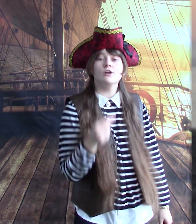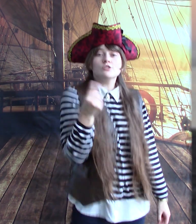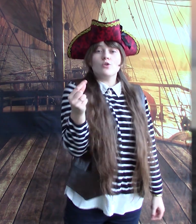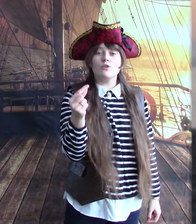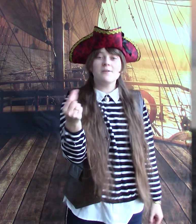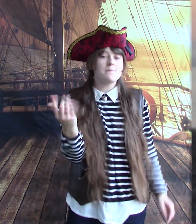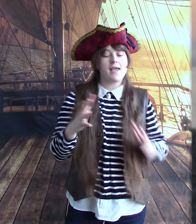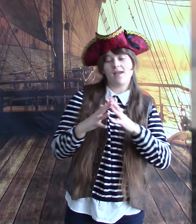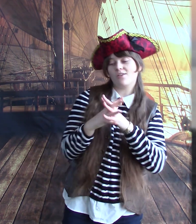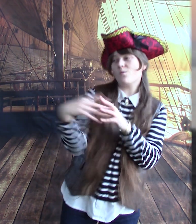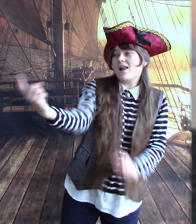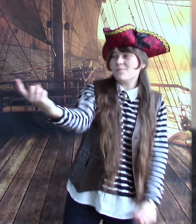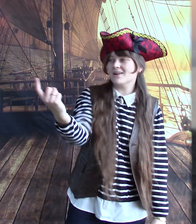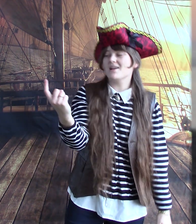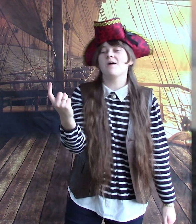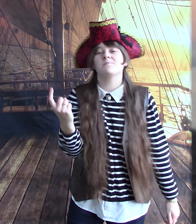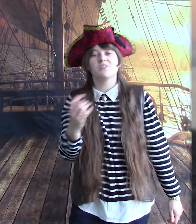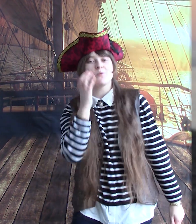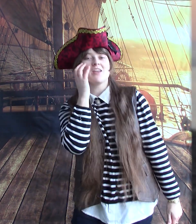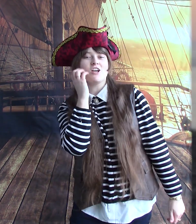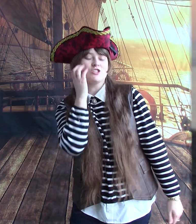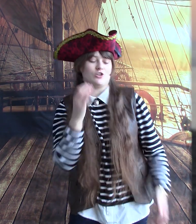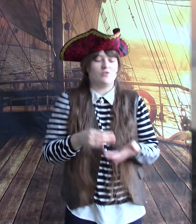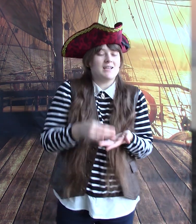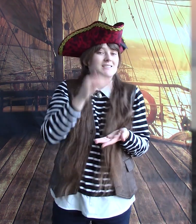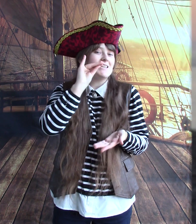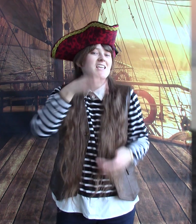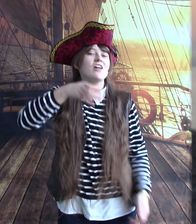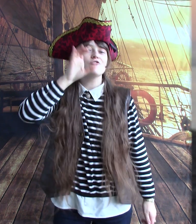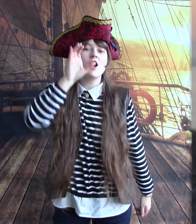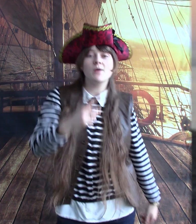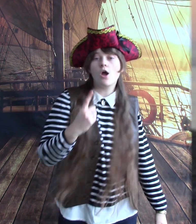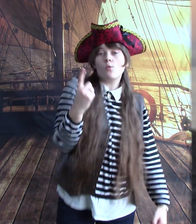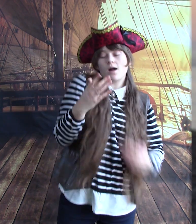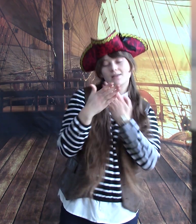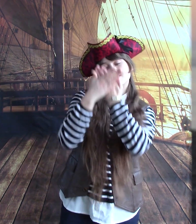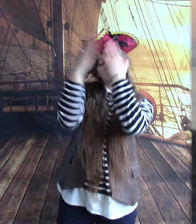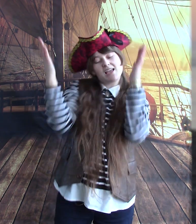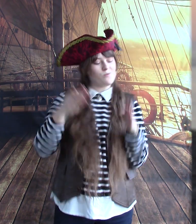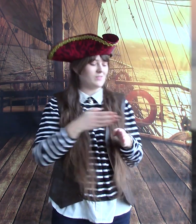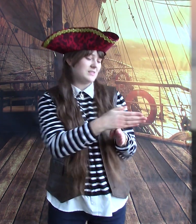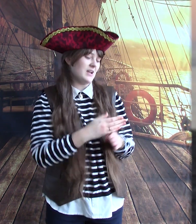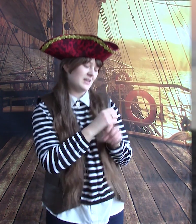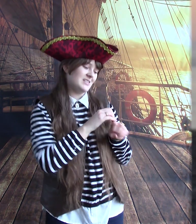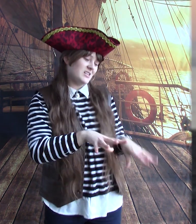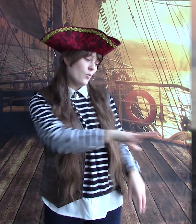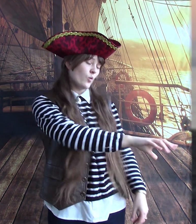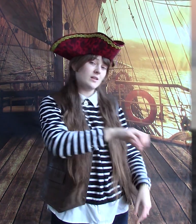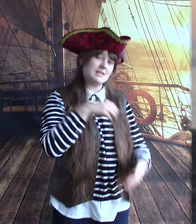Soon may the willow man come To bring us sugar and tea and rum rum One day when the tonguing is done We'll